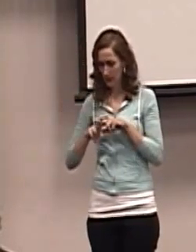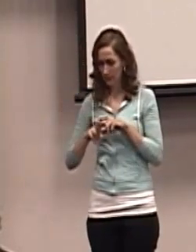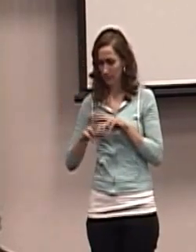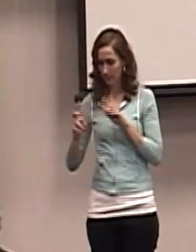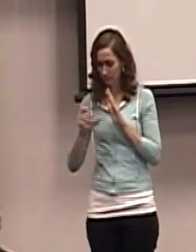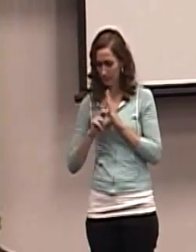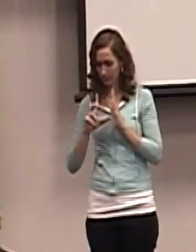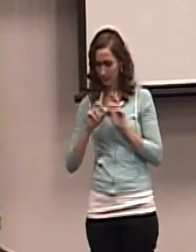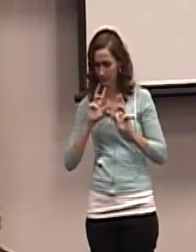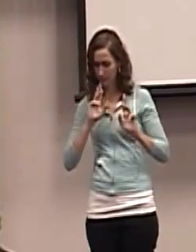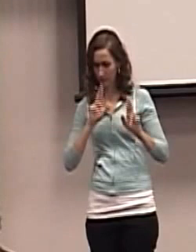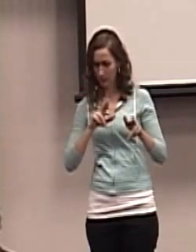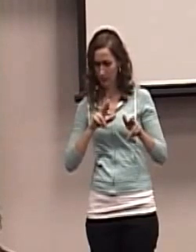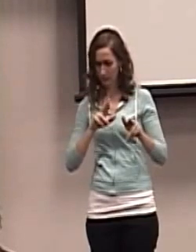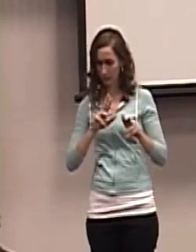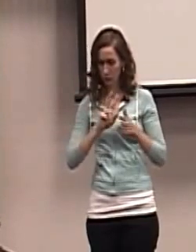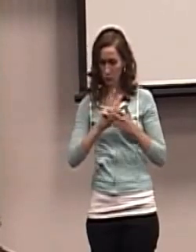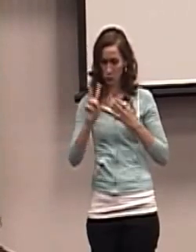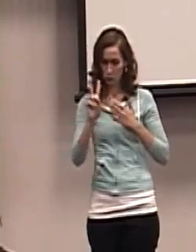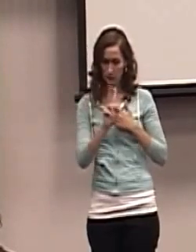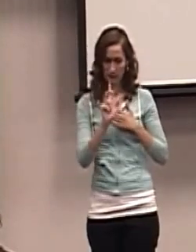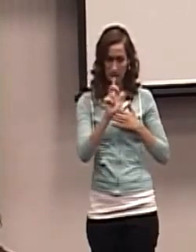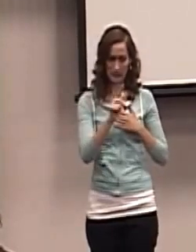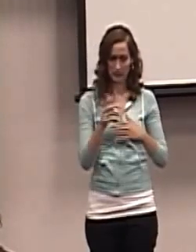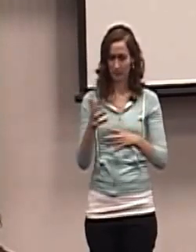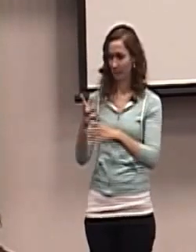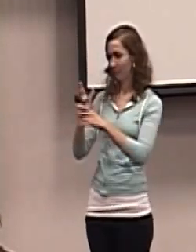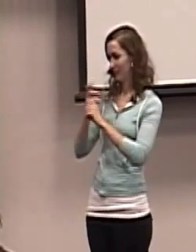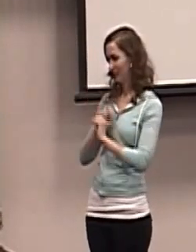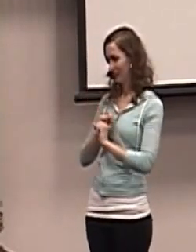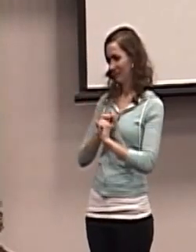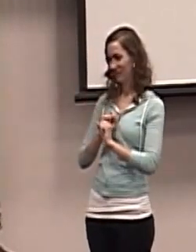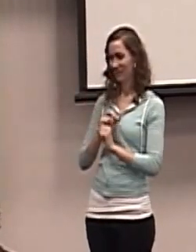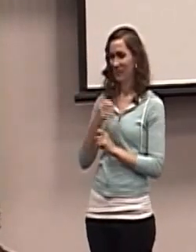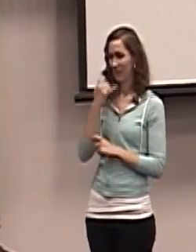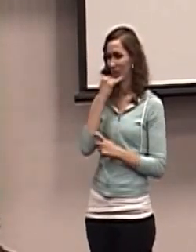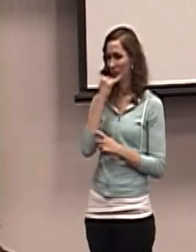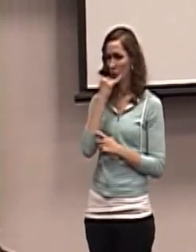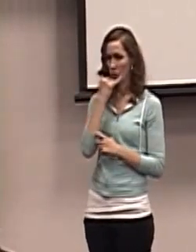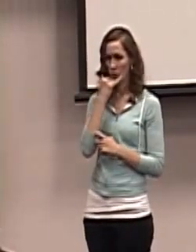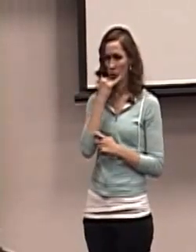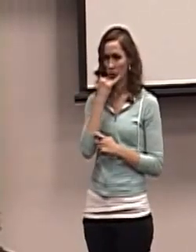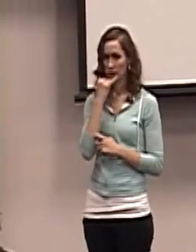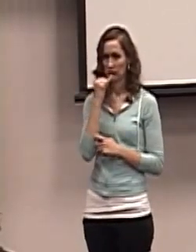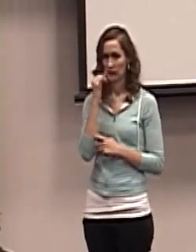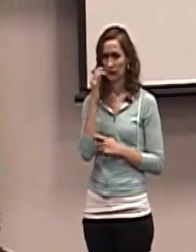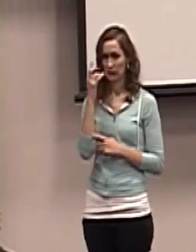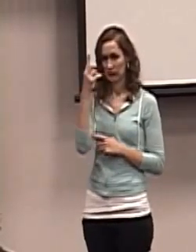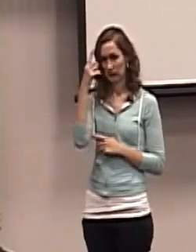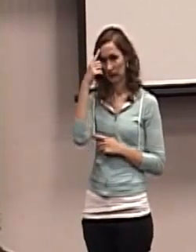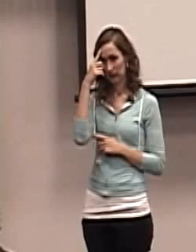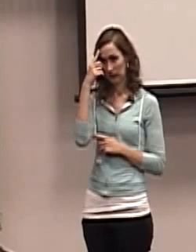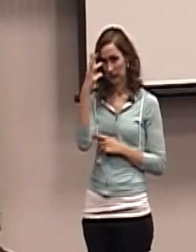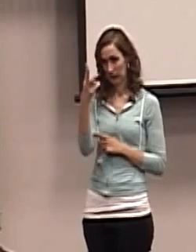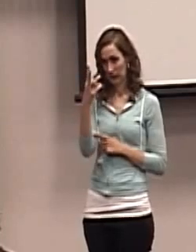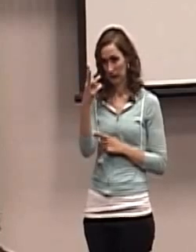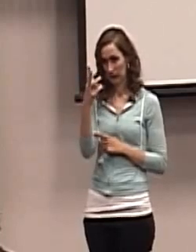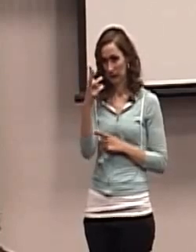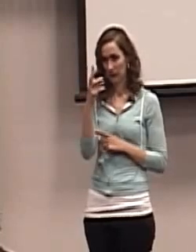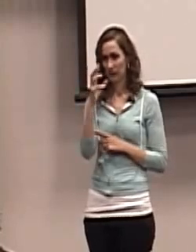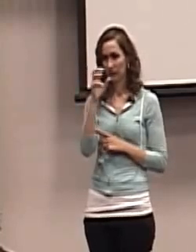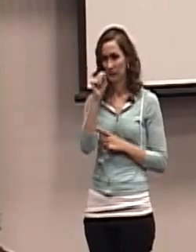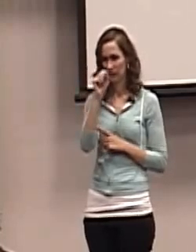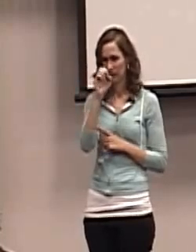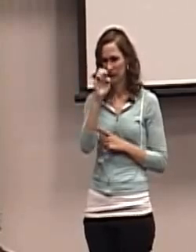response, it'd take 2 weeks for us to get it back. And telephone calls were 6 cents a second. So